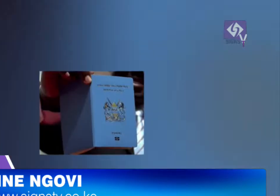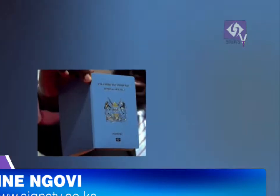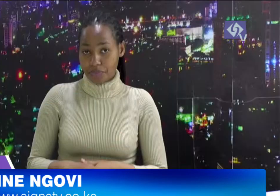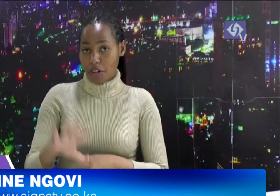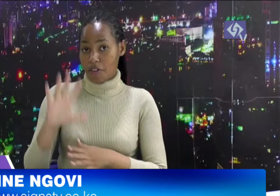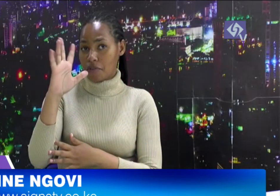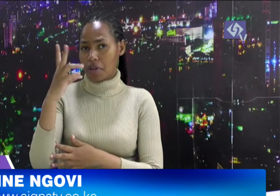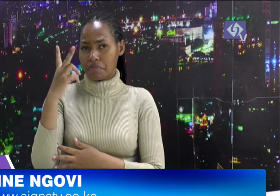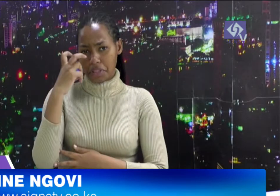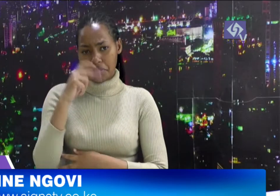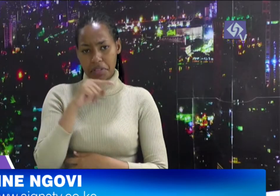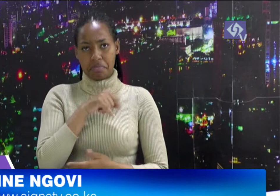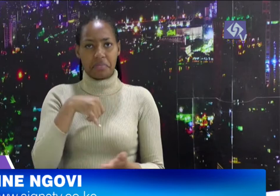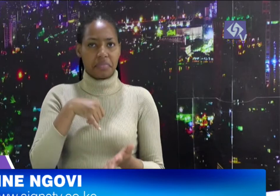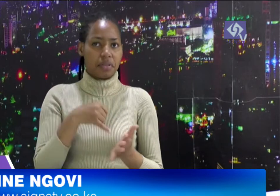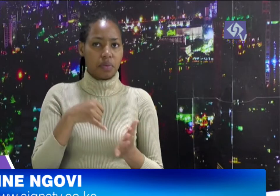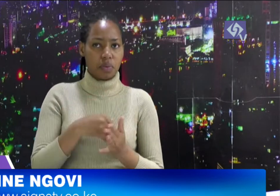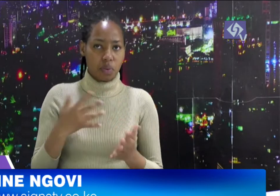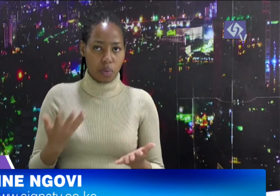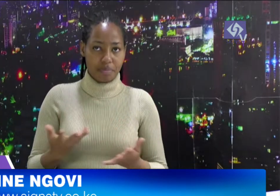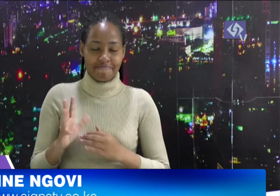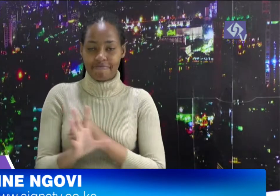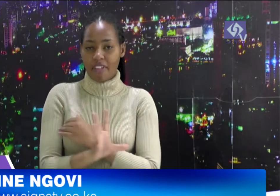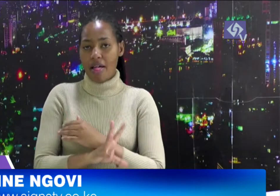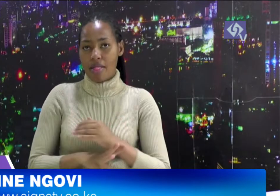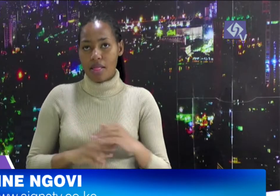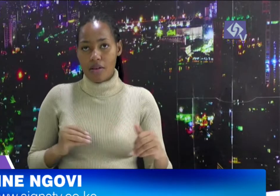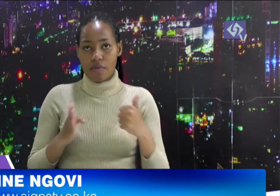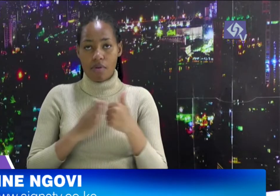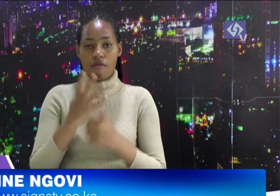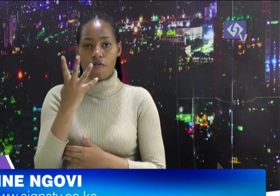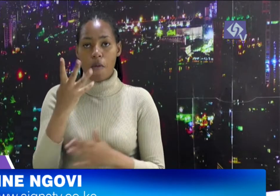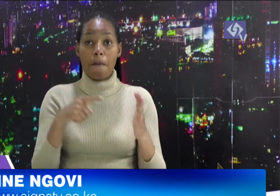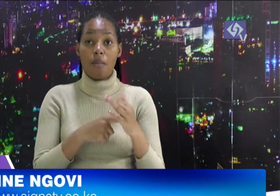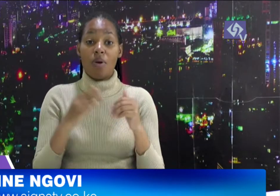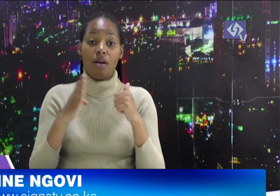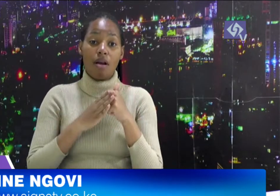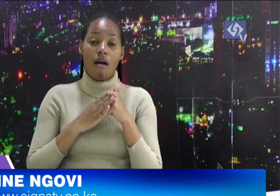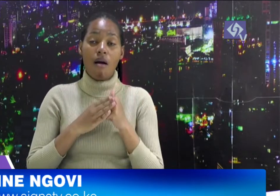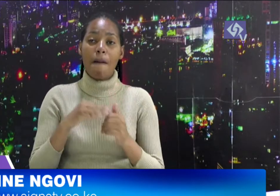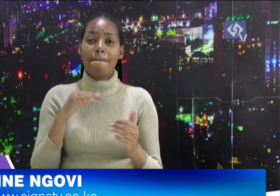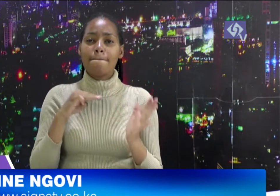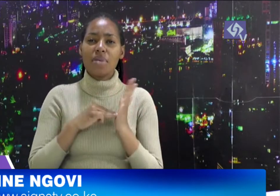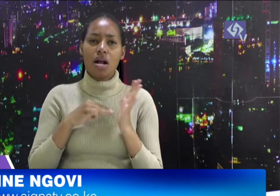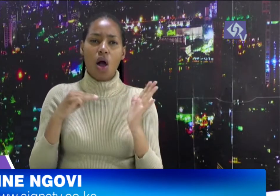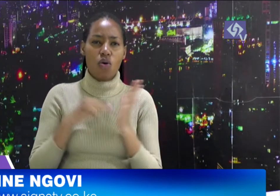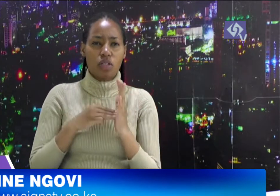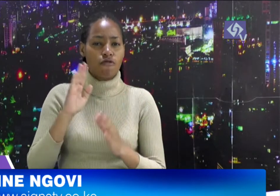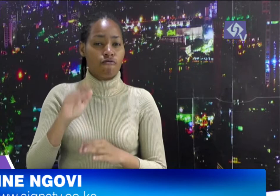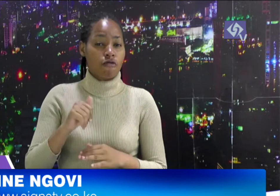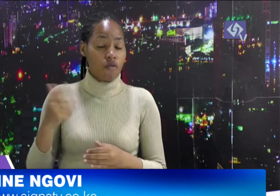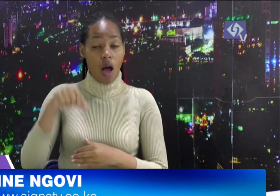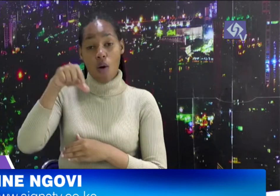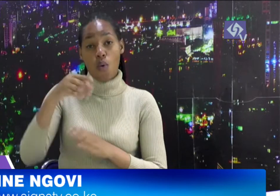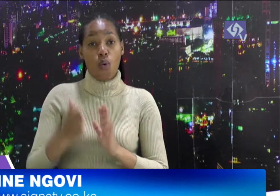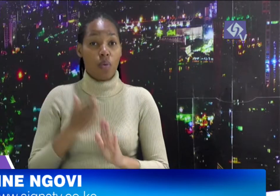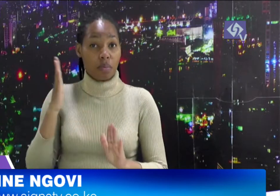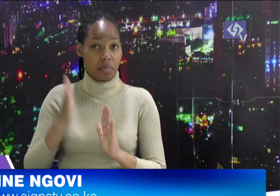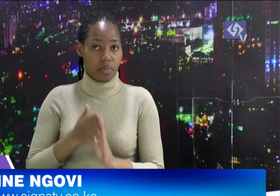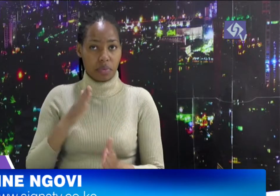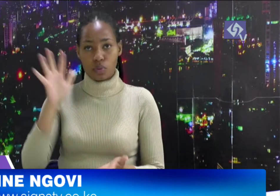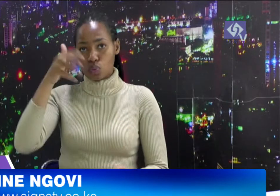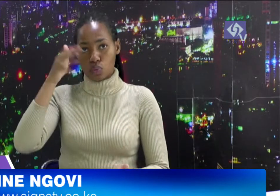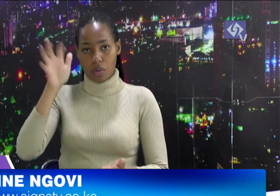On to our next news item. 5 suspects involved in the theft of 94.9 million Kenyan